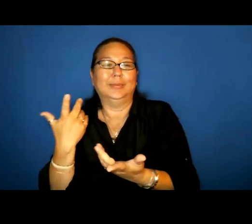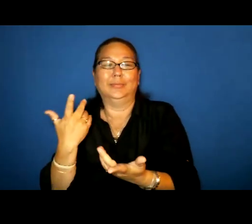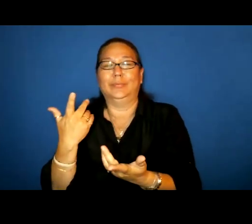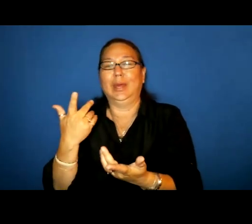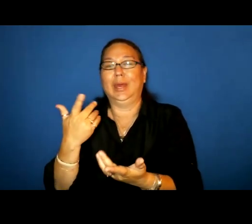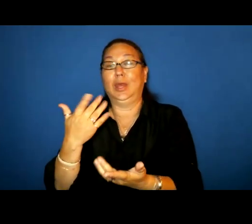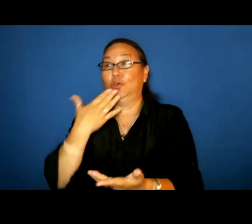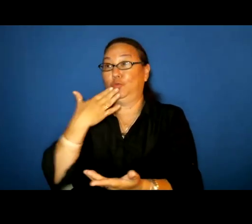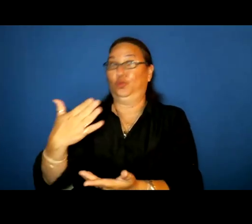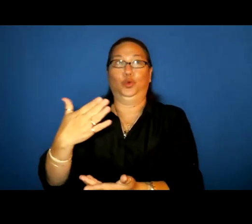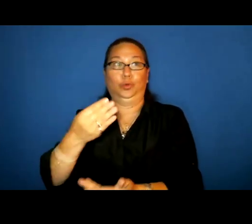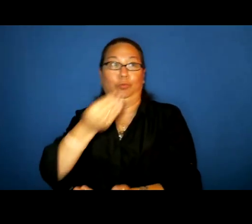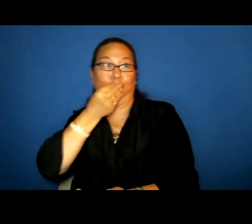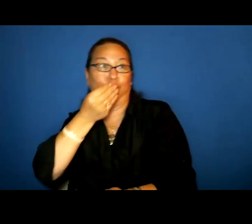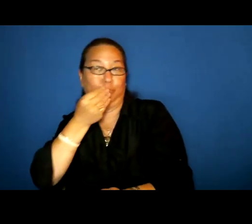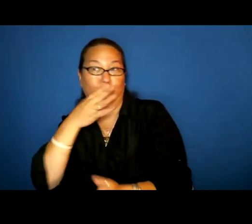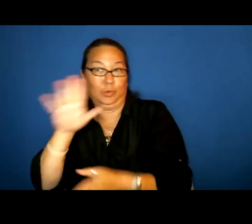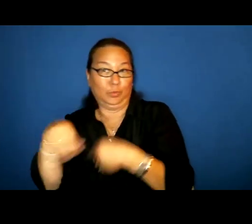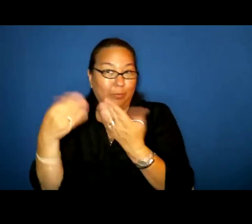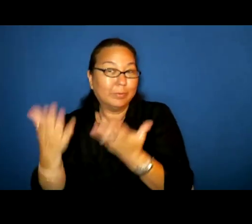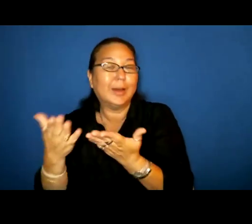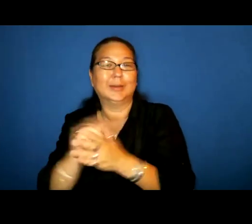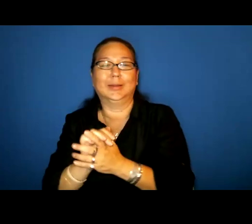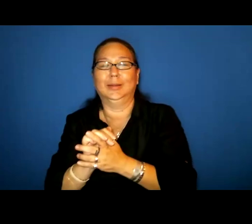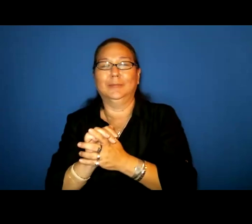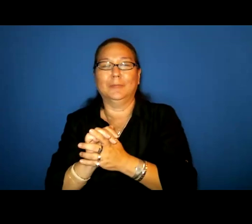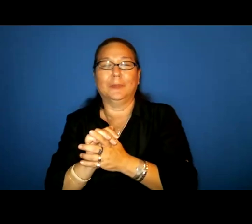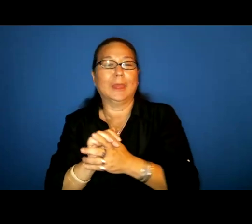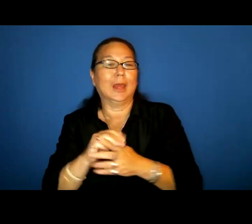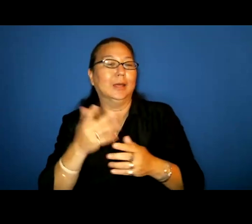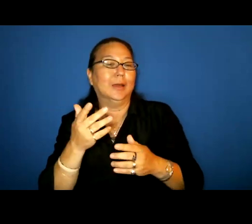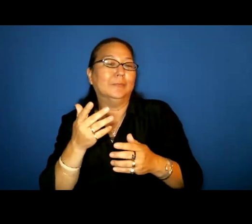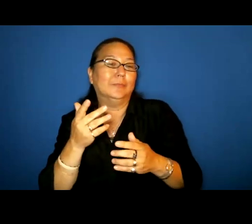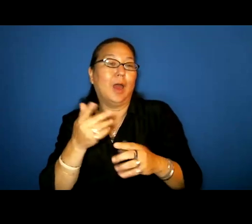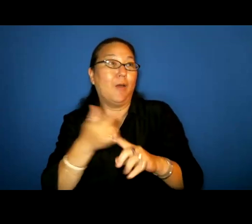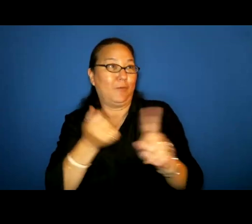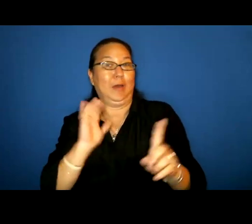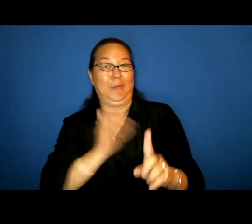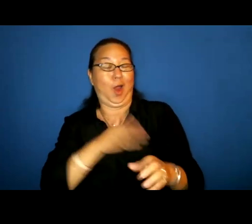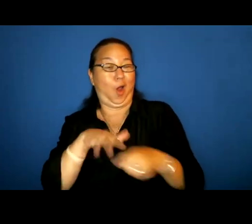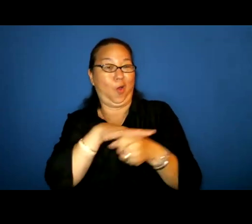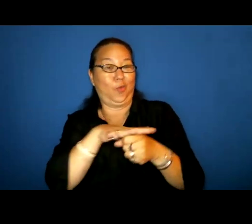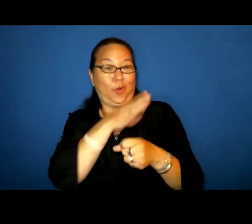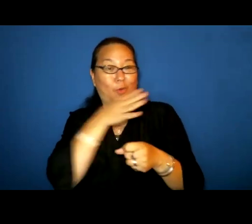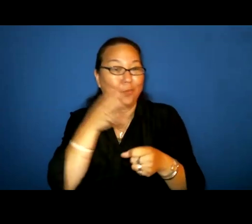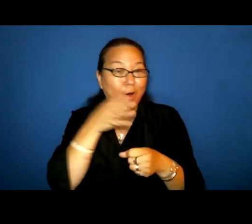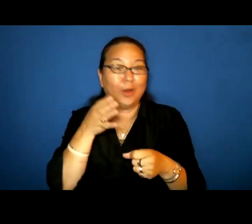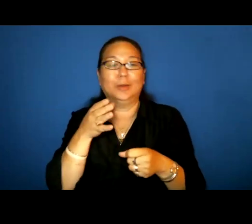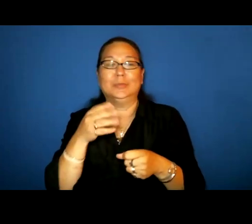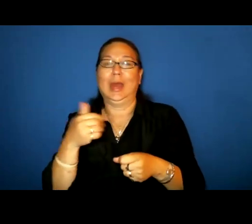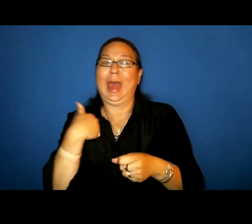sourced from local farms to the experiences outside school. Our Boston Family Days program is now